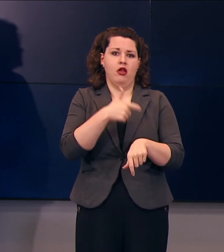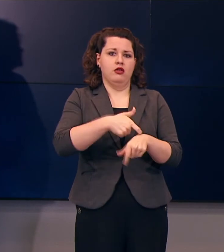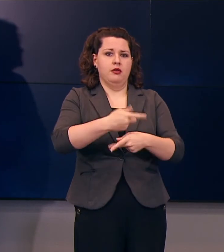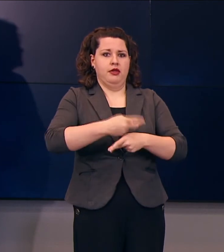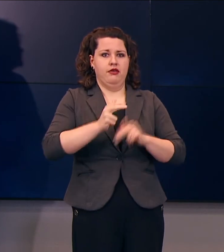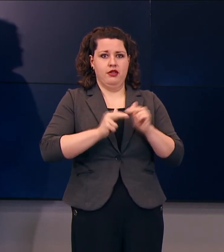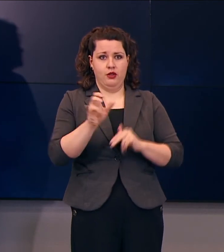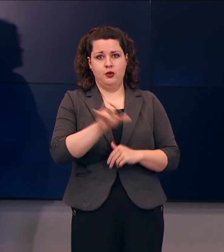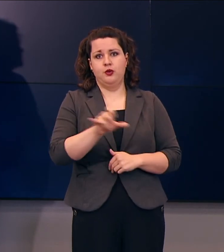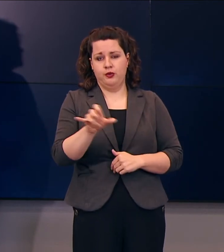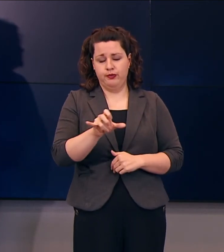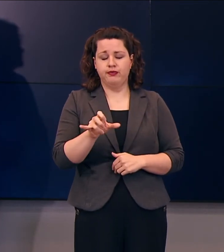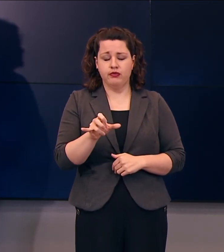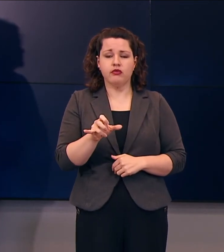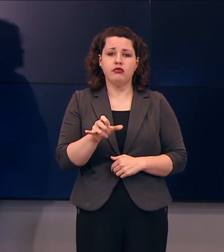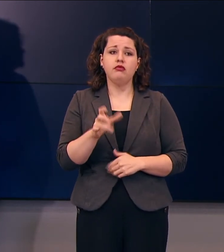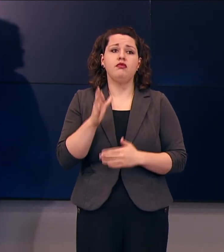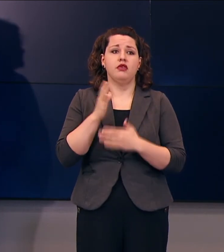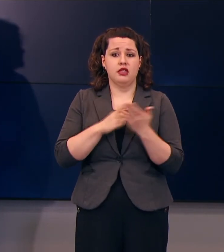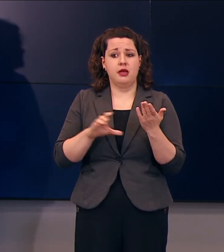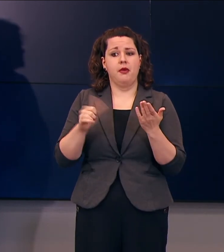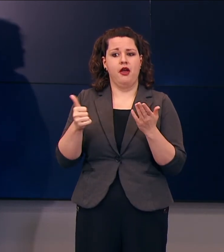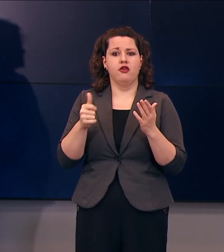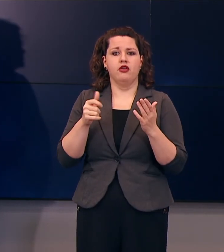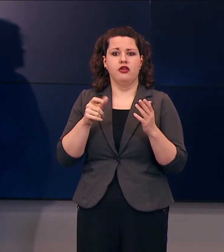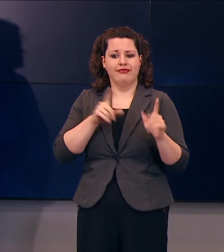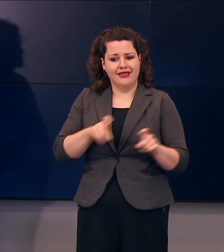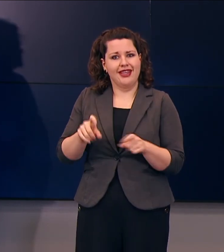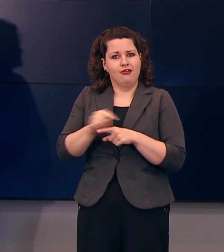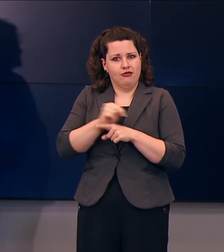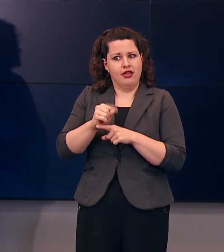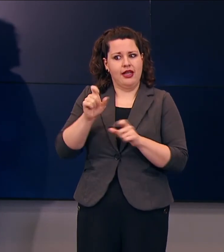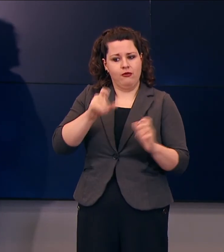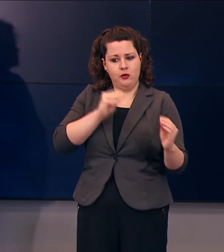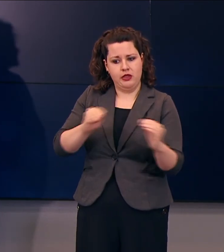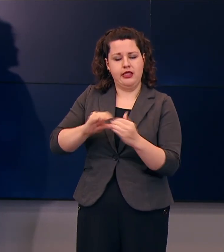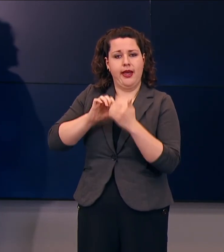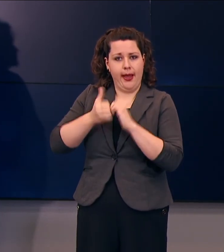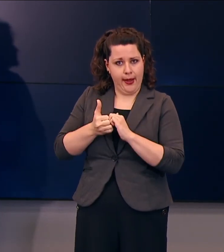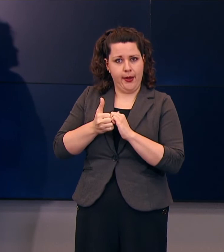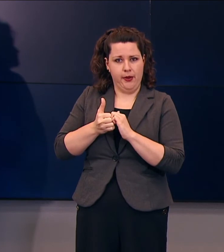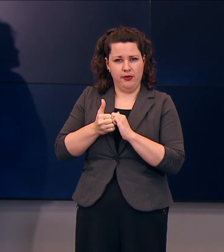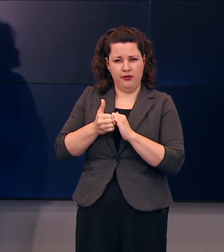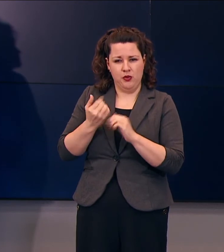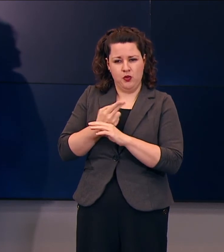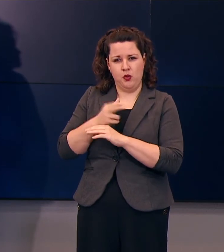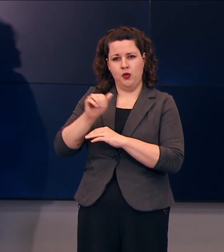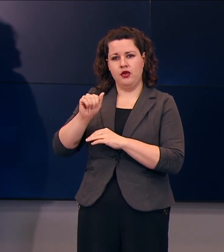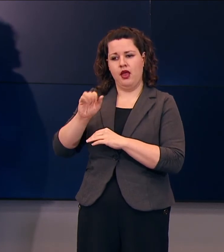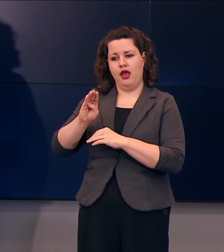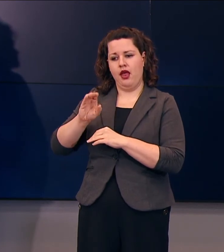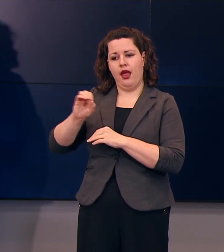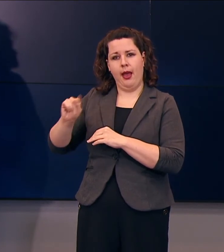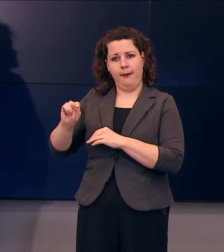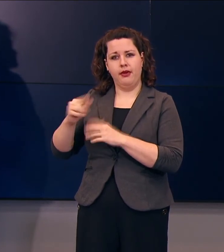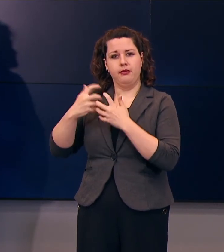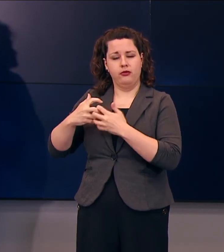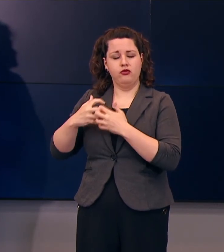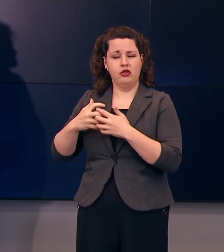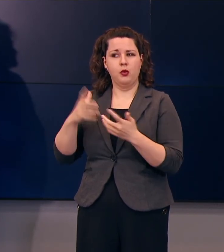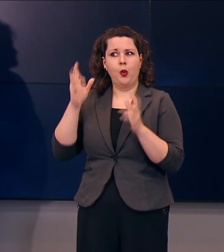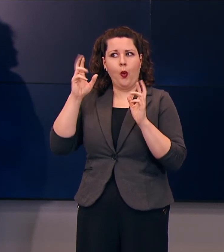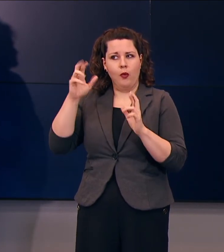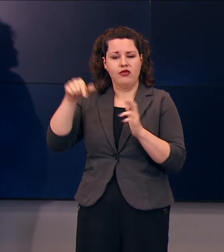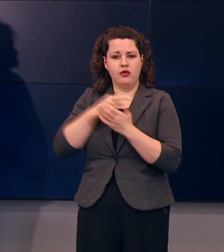care facilities as well. And there's some additional test training that needs to be done with the Abbott machines, and so we're hoping that that will take place this